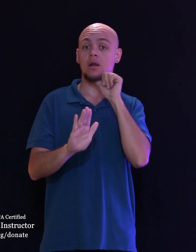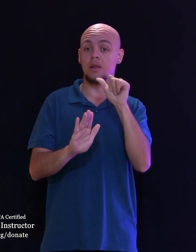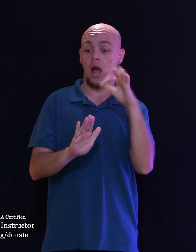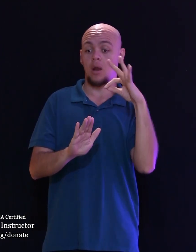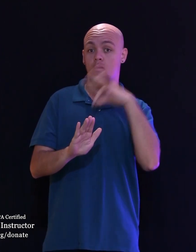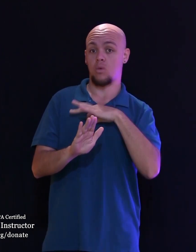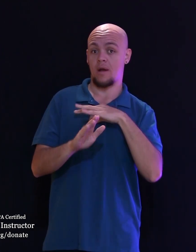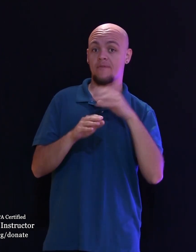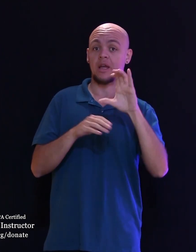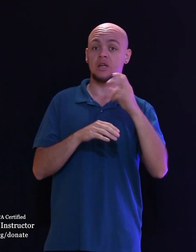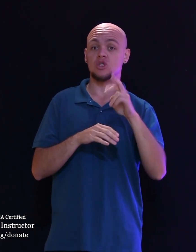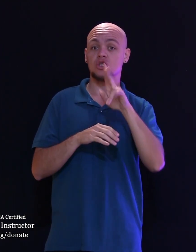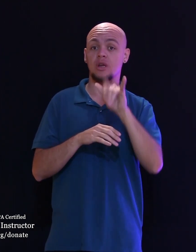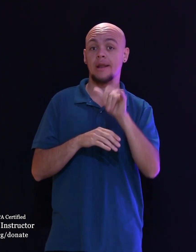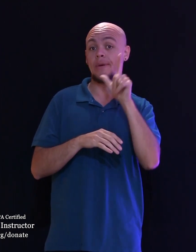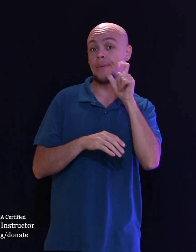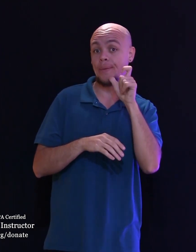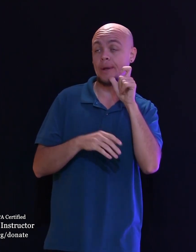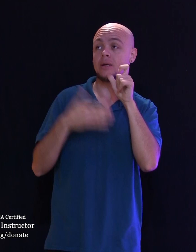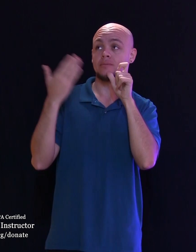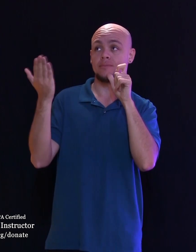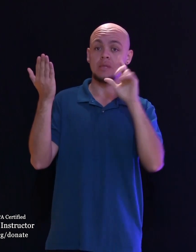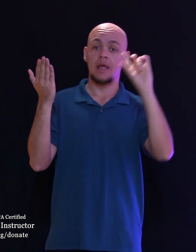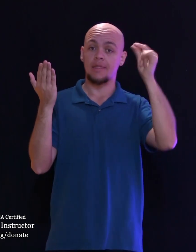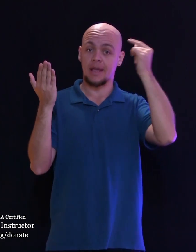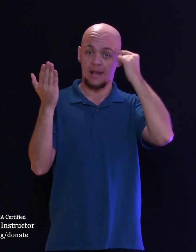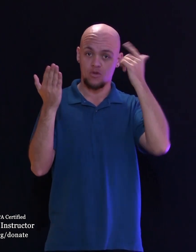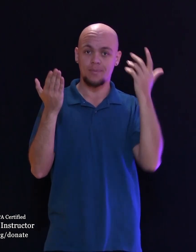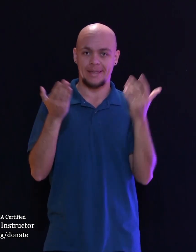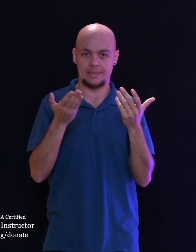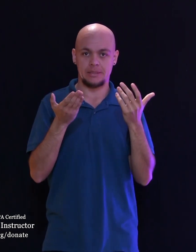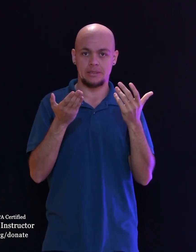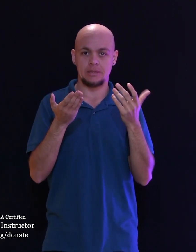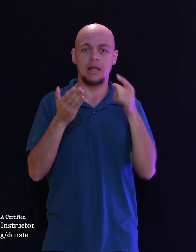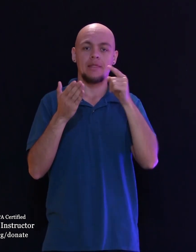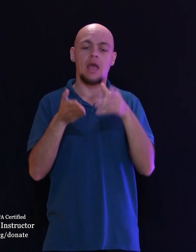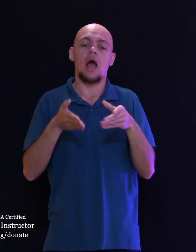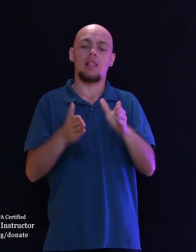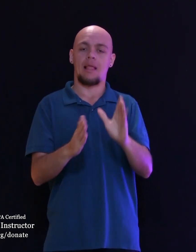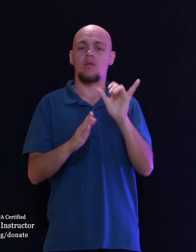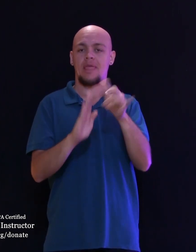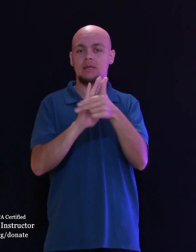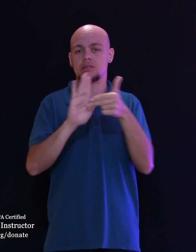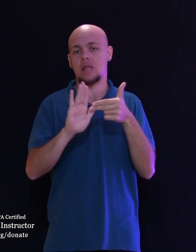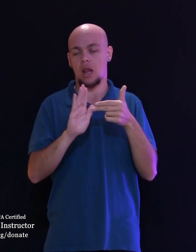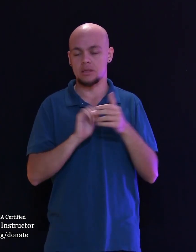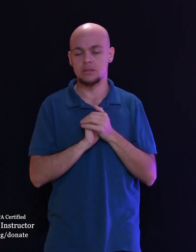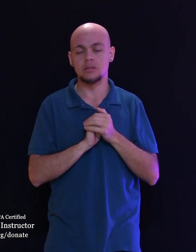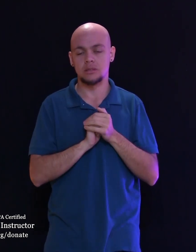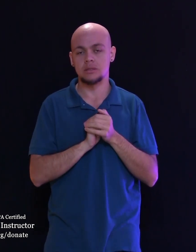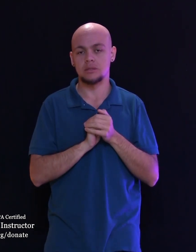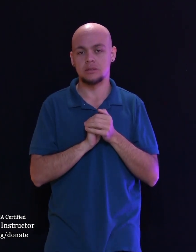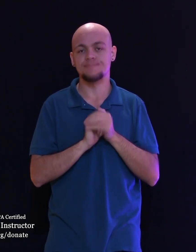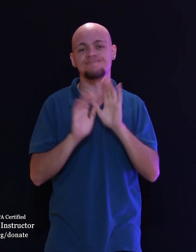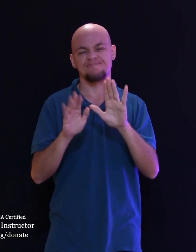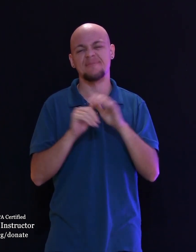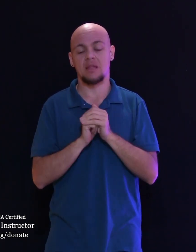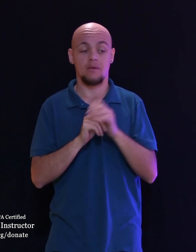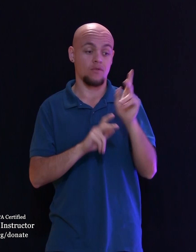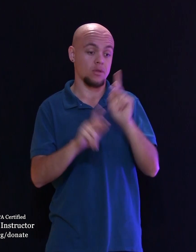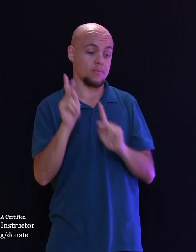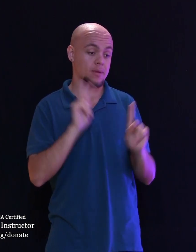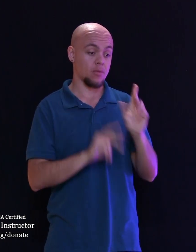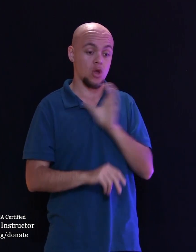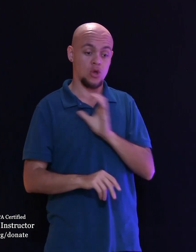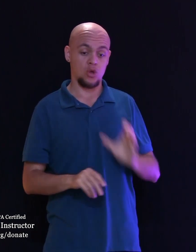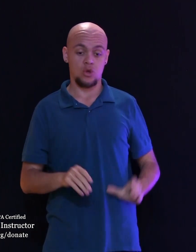non-profit charity is, of course, the government. And they're going to put down the rules because they're the ones granting the status. Now, for the rest of us